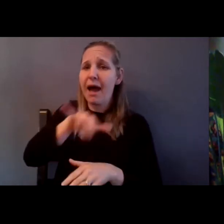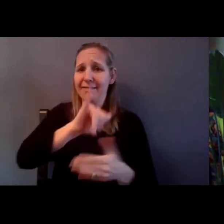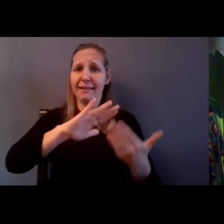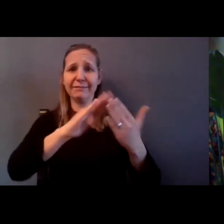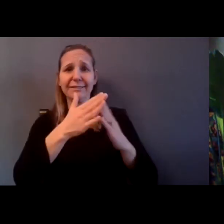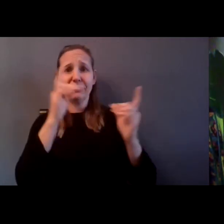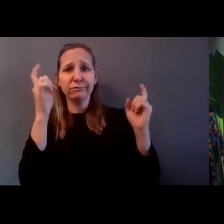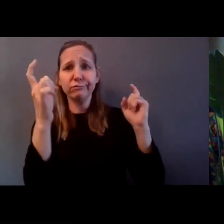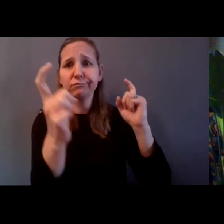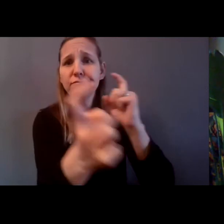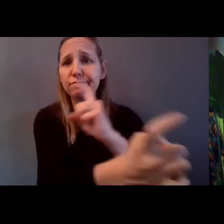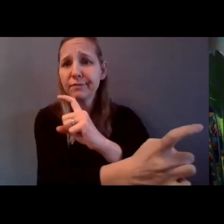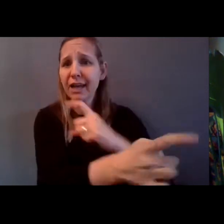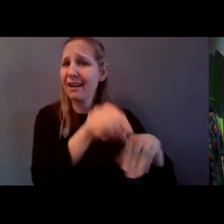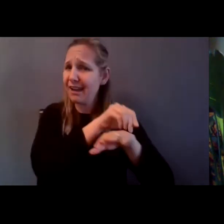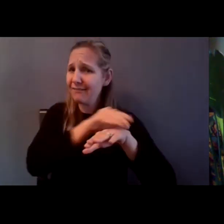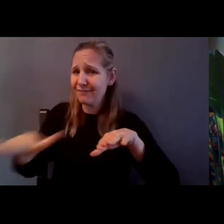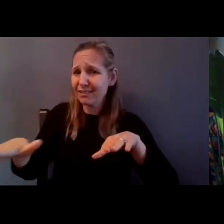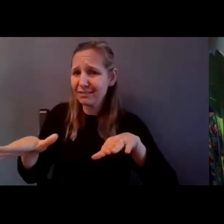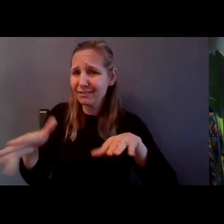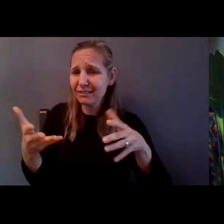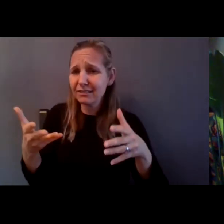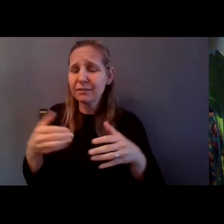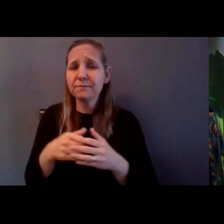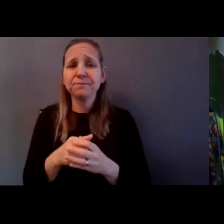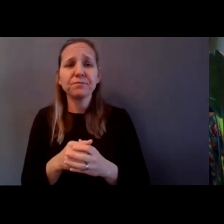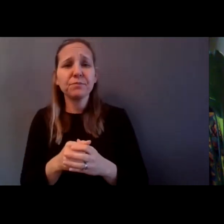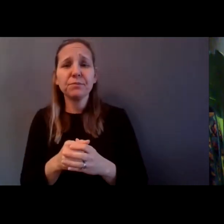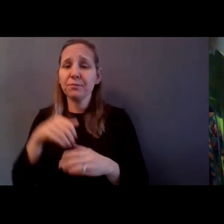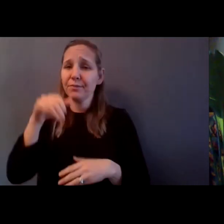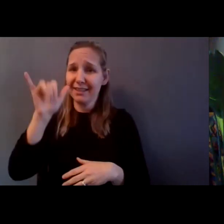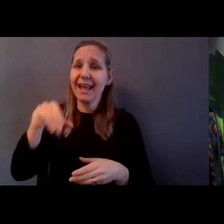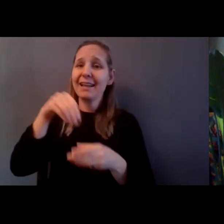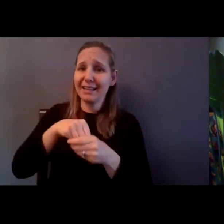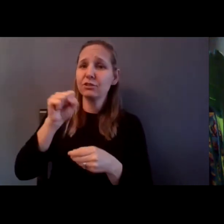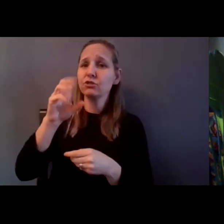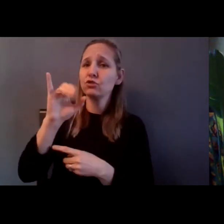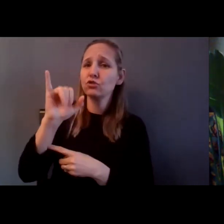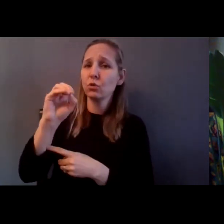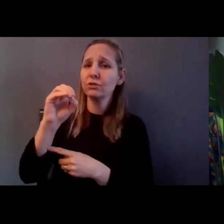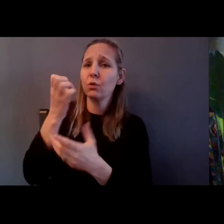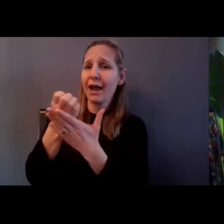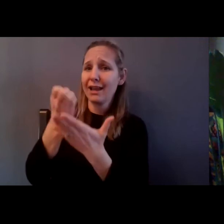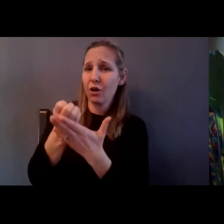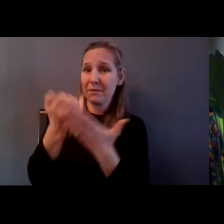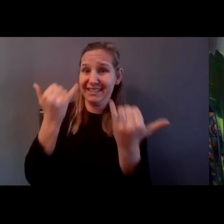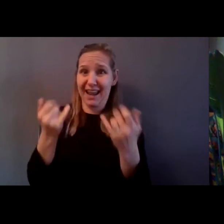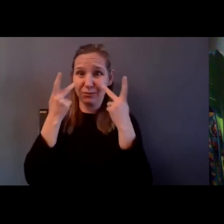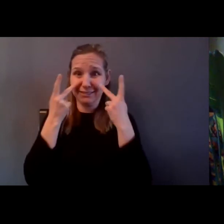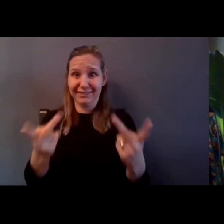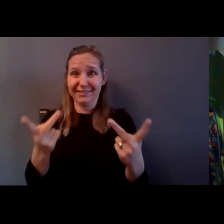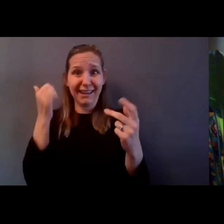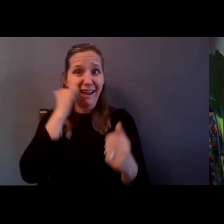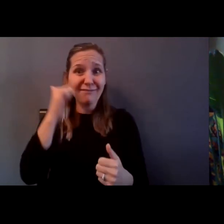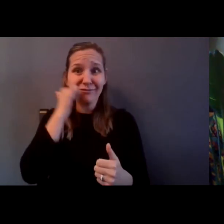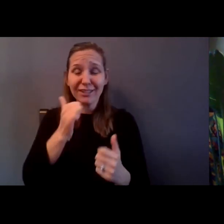City of Vancouver itself. That is expressed in the socioeconomic relationship that we see every single day